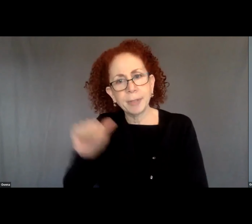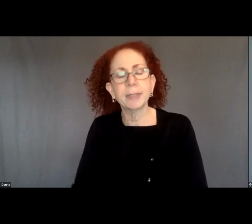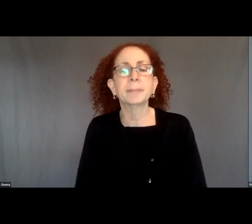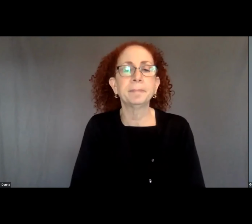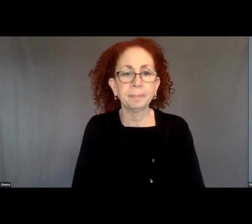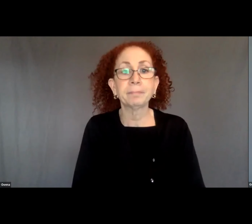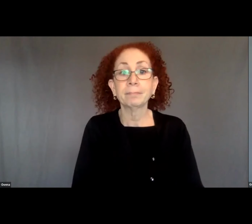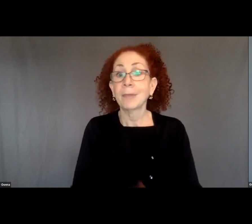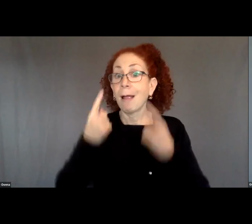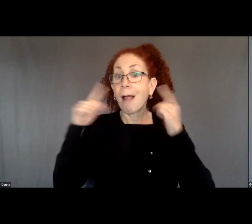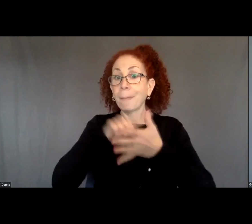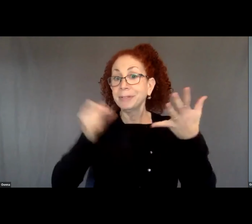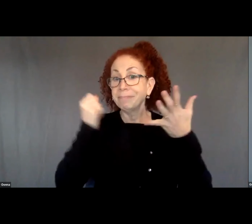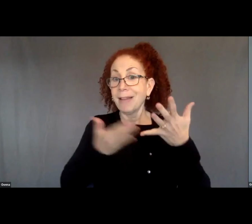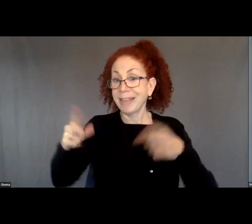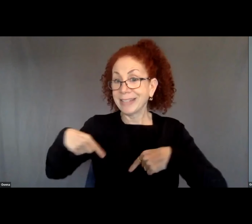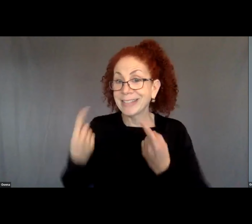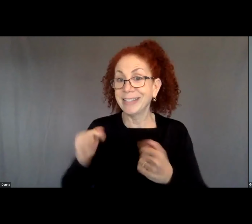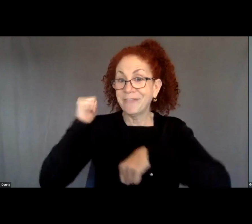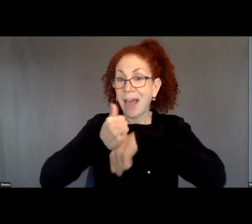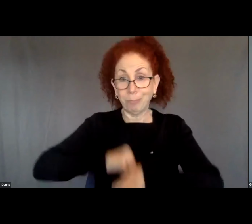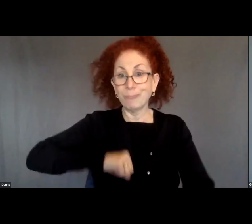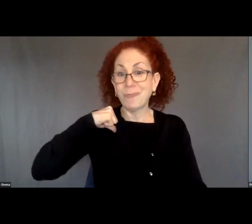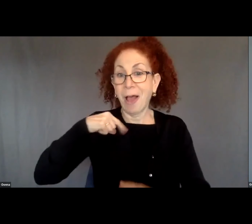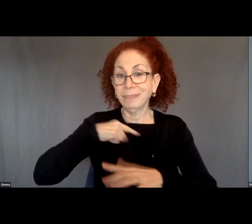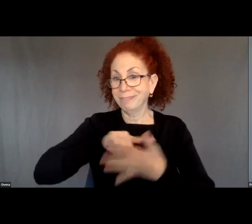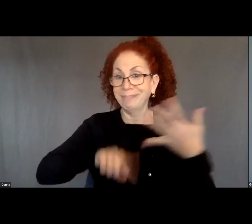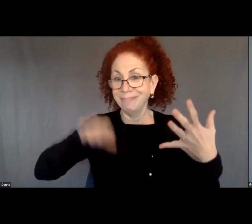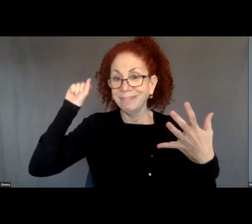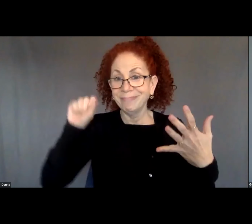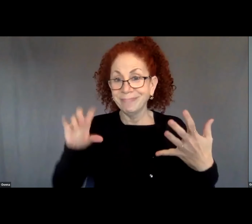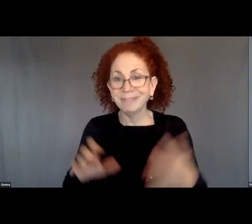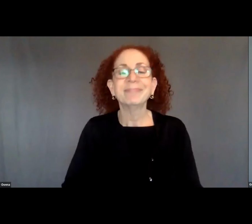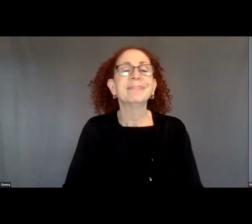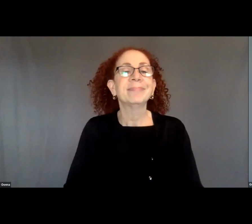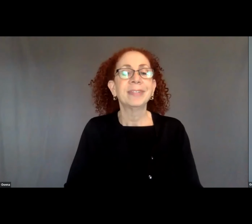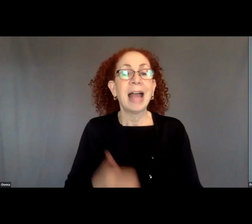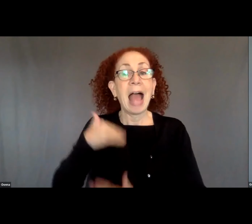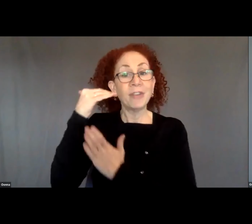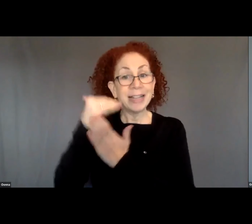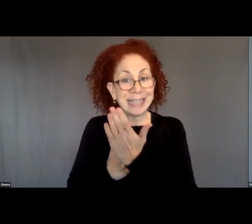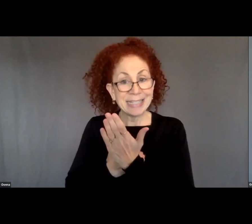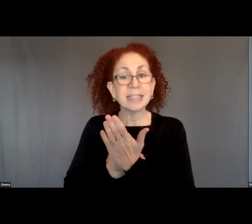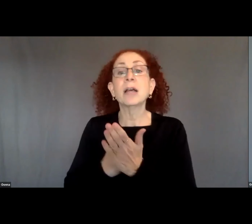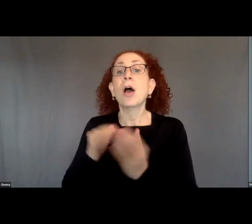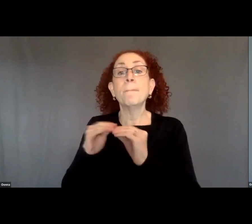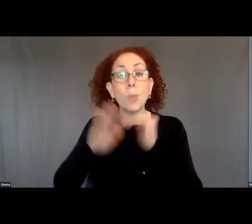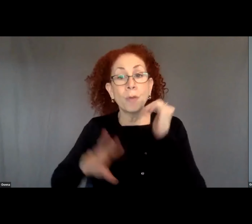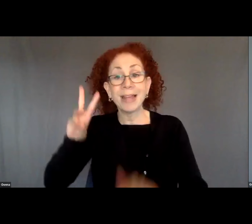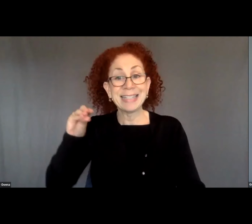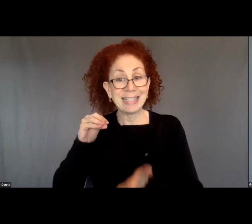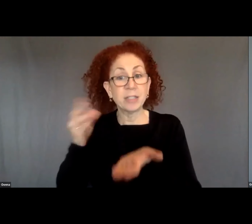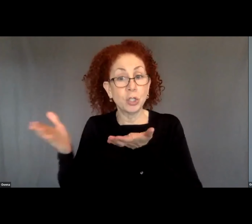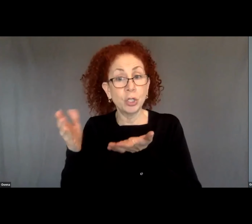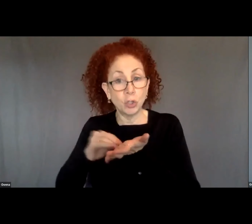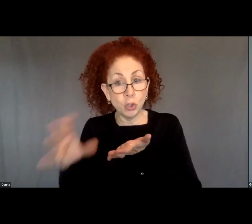have accomplished many things since our founding, I'm proud to say. We have since built a listserv of over 60 students,